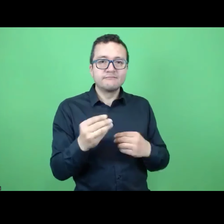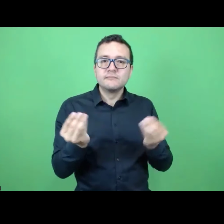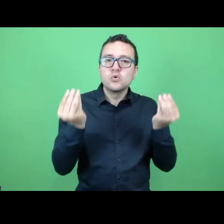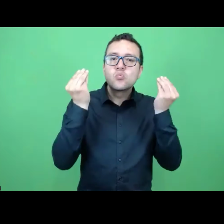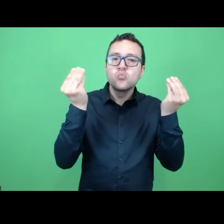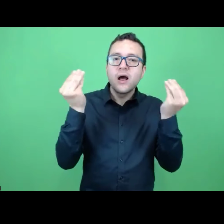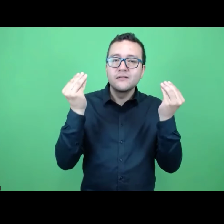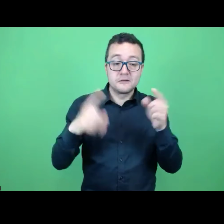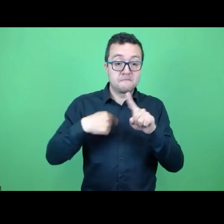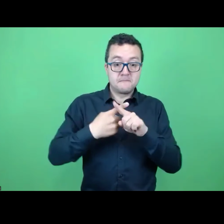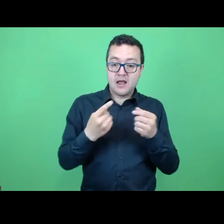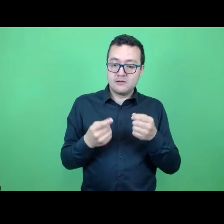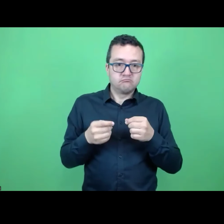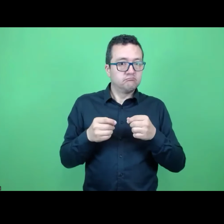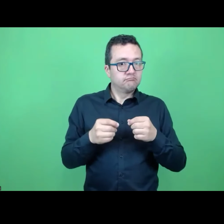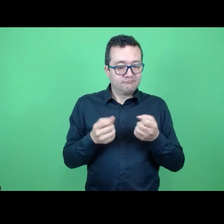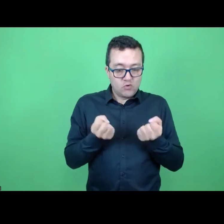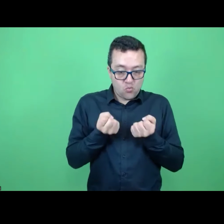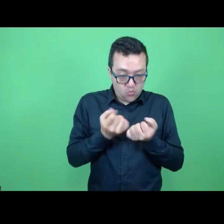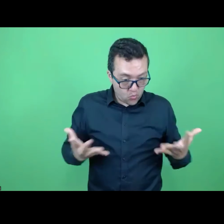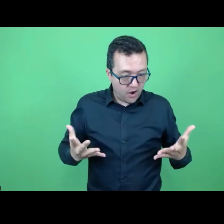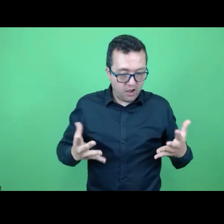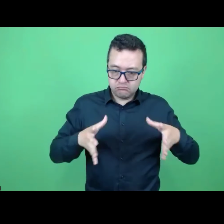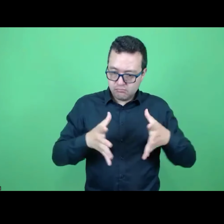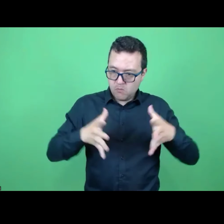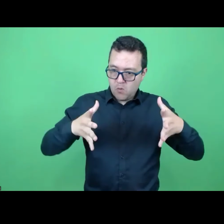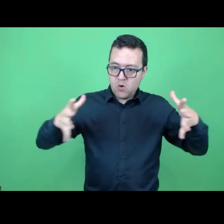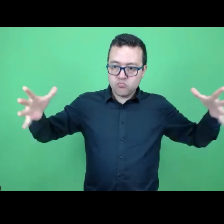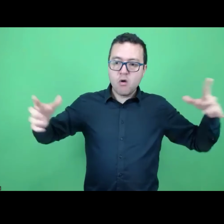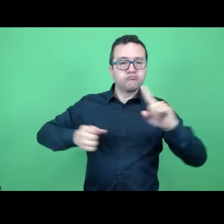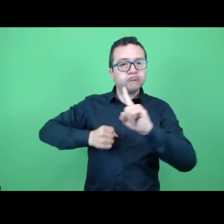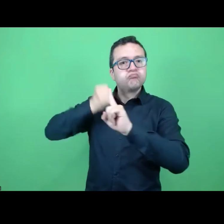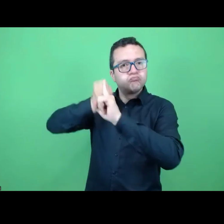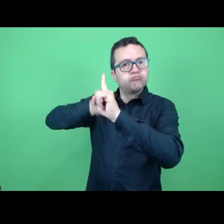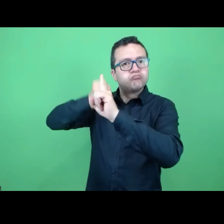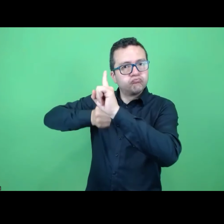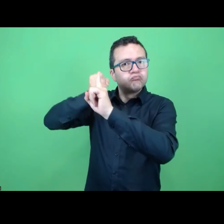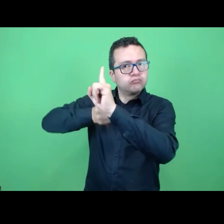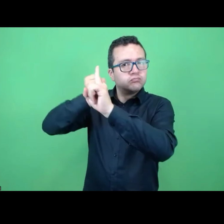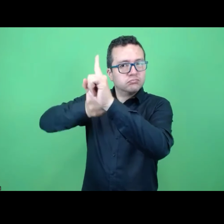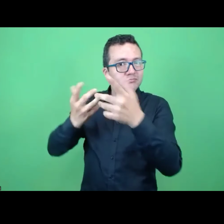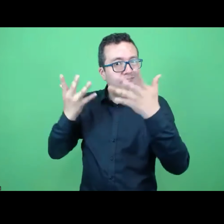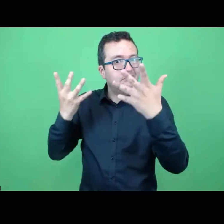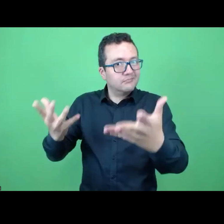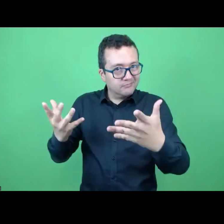quantity of advocacy efforts, which has also contributed to, having